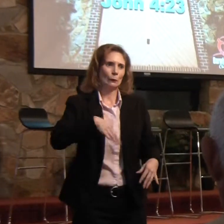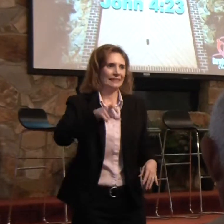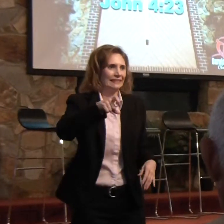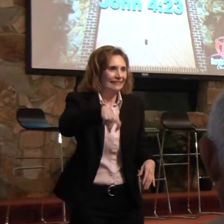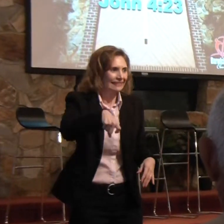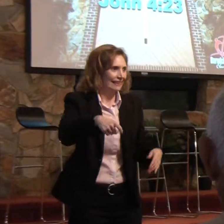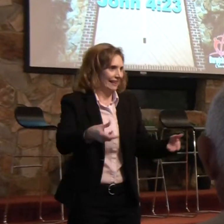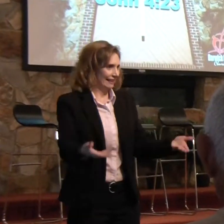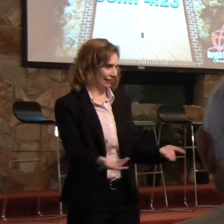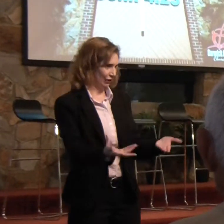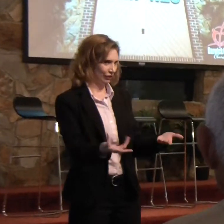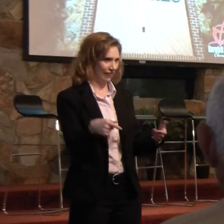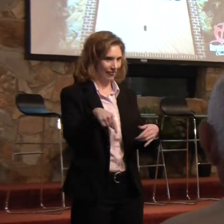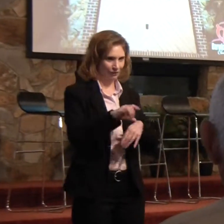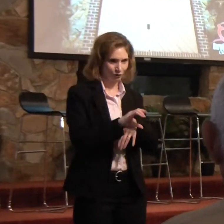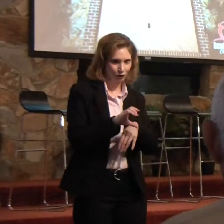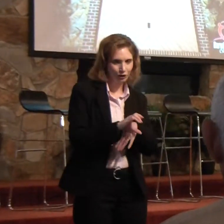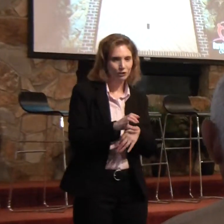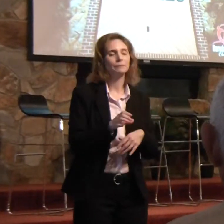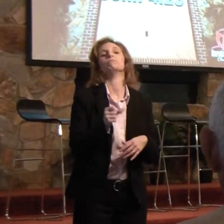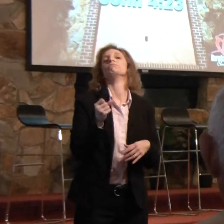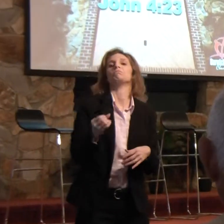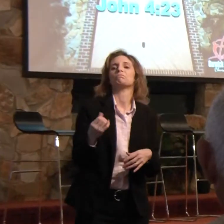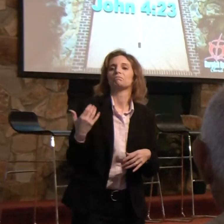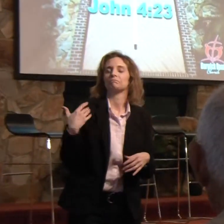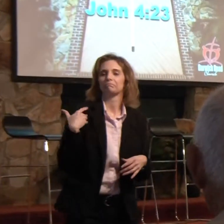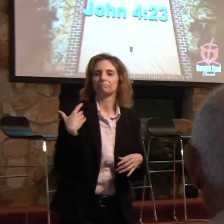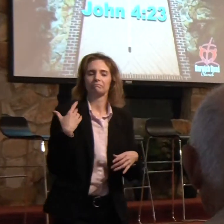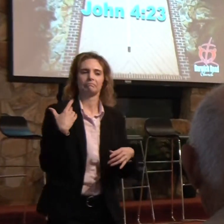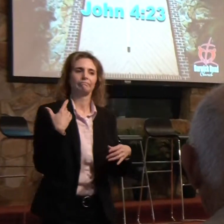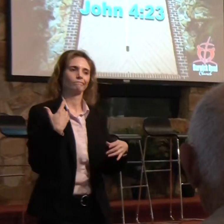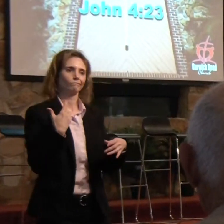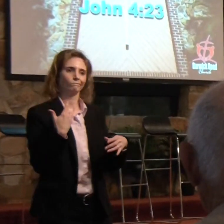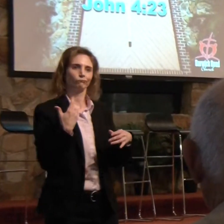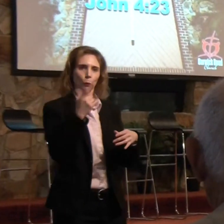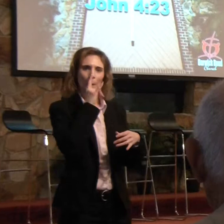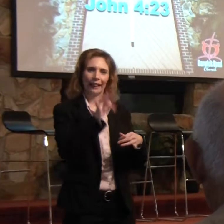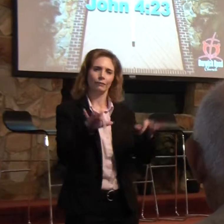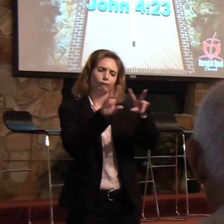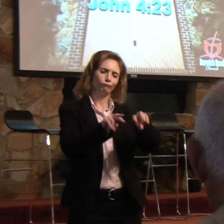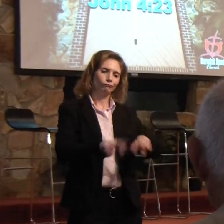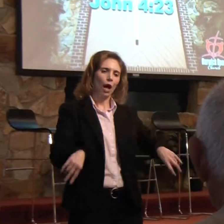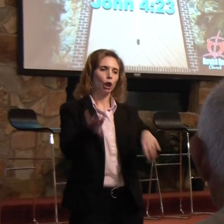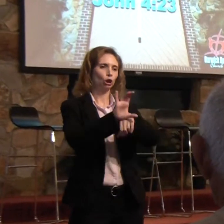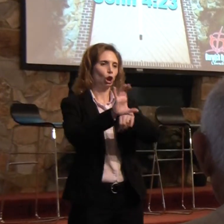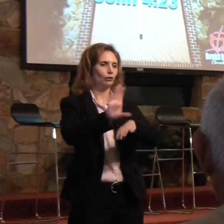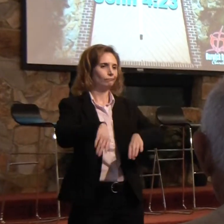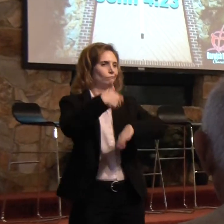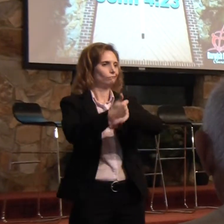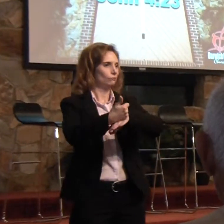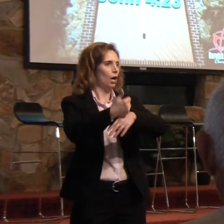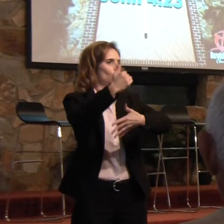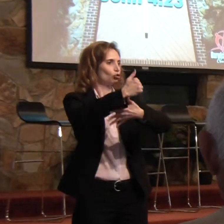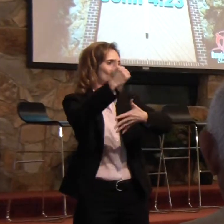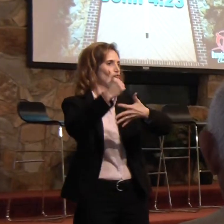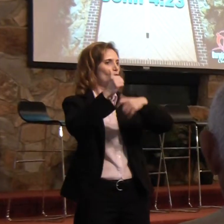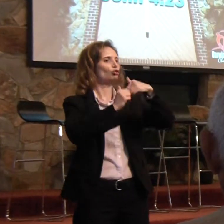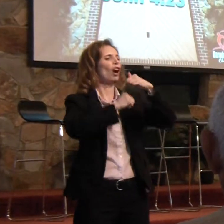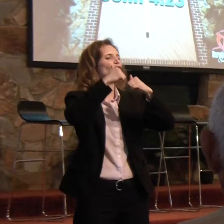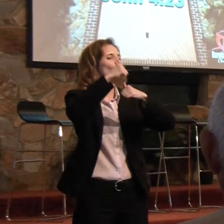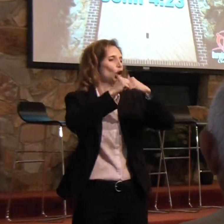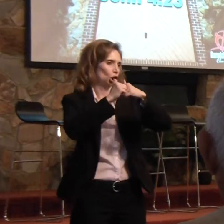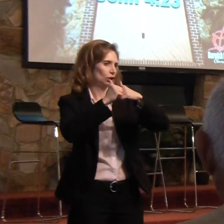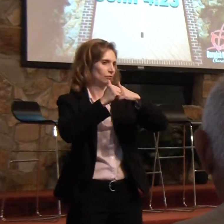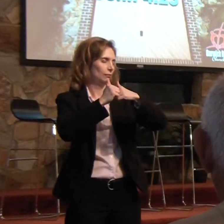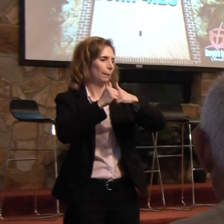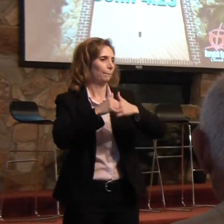our church. And so we're beginning to look at the formation of the church. And briefly we talked about